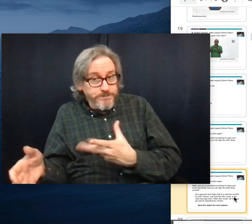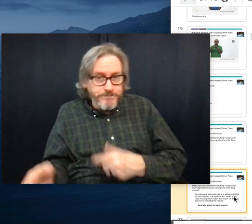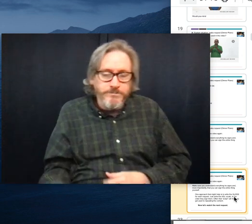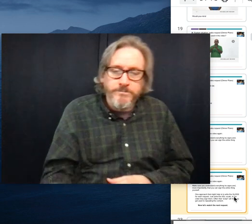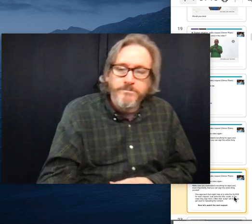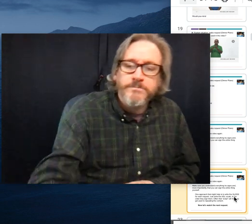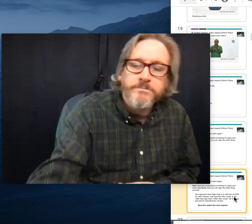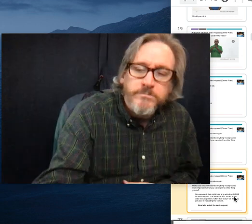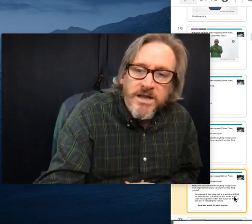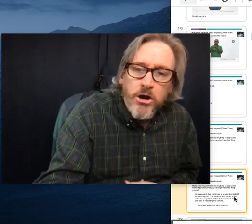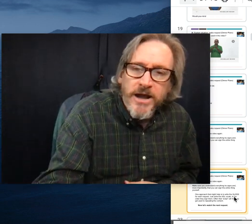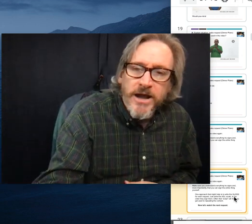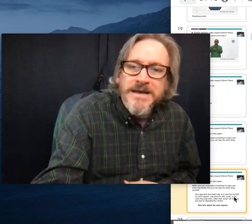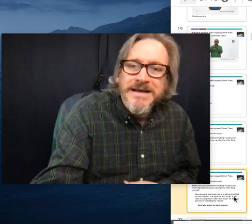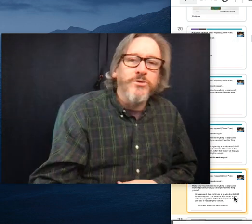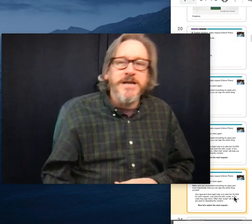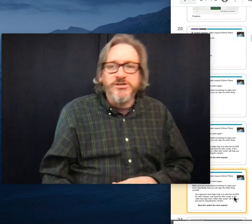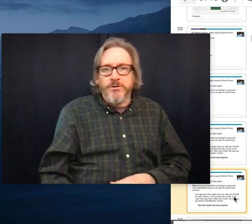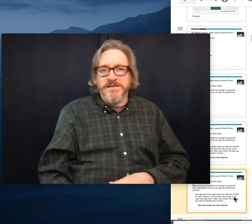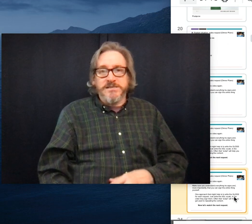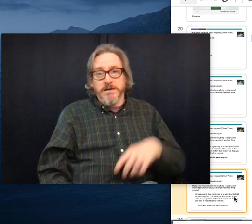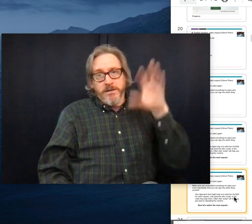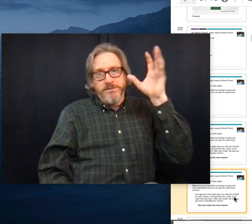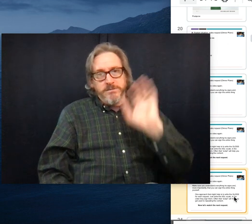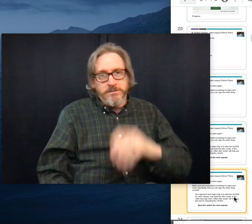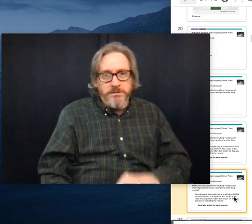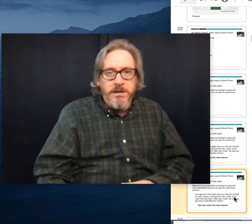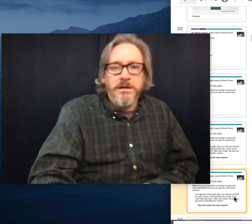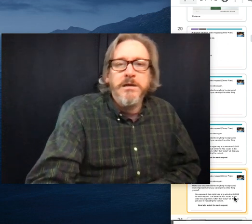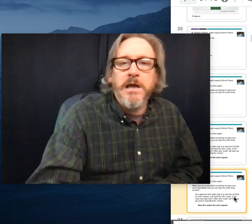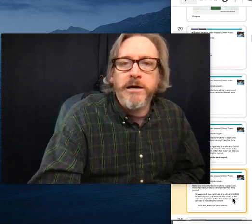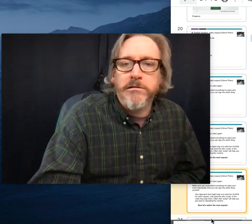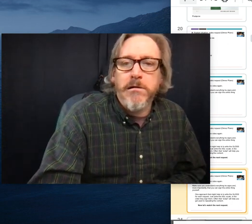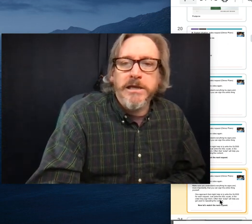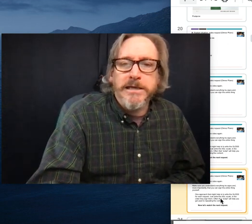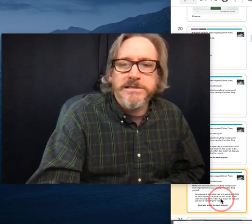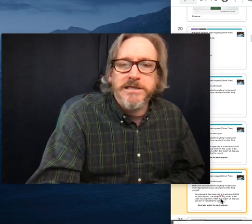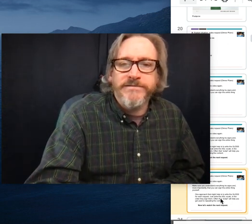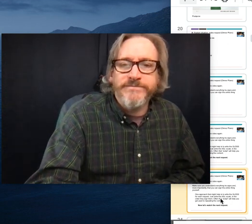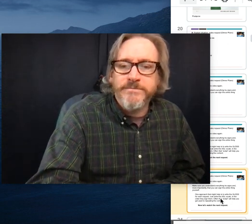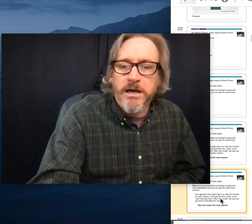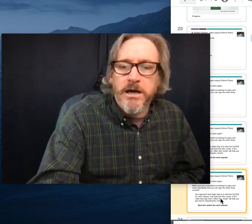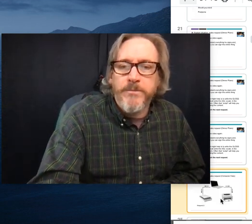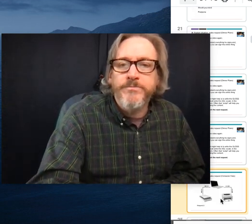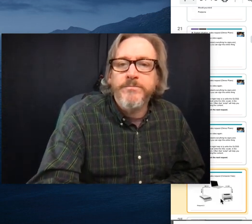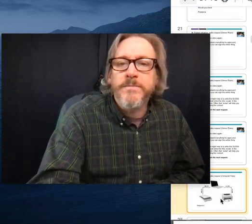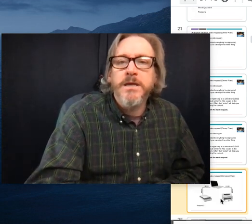learner. Okay, so the next request, sorry, that was a lot of granola-y stuff.